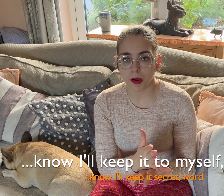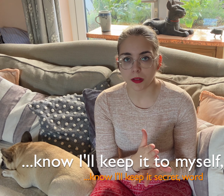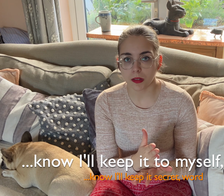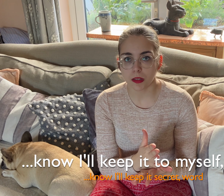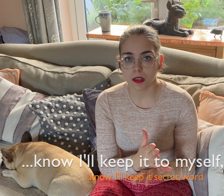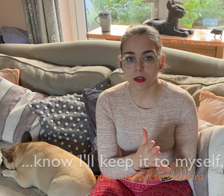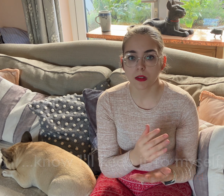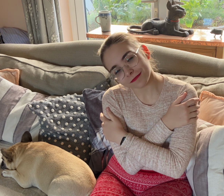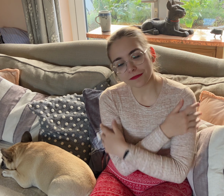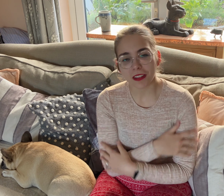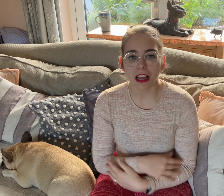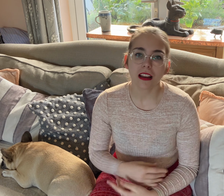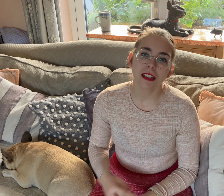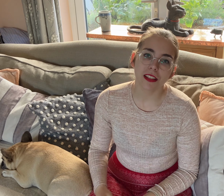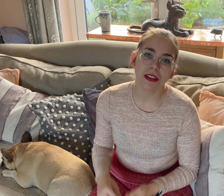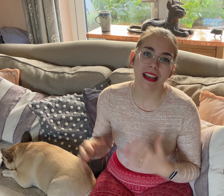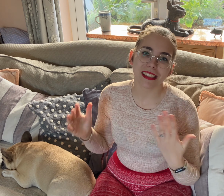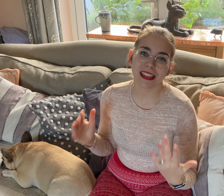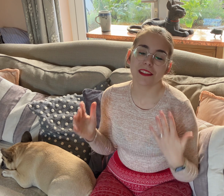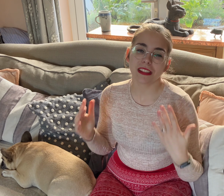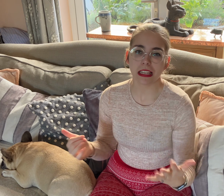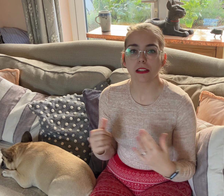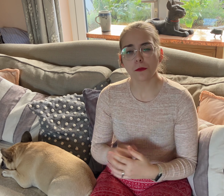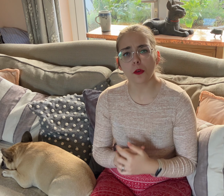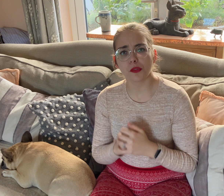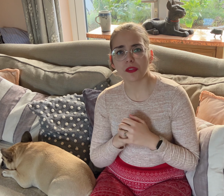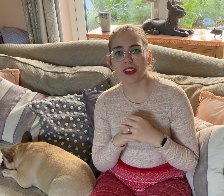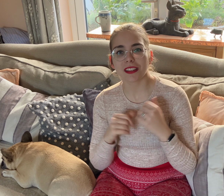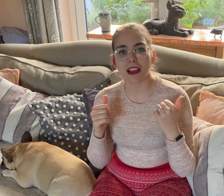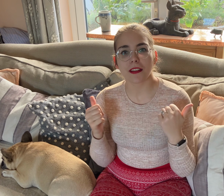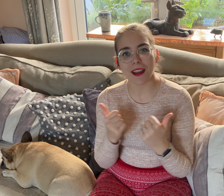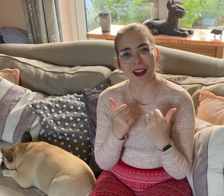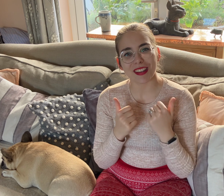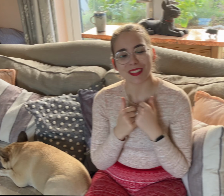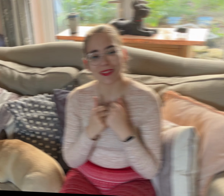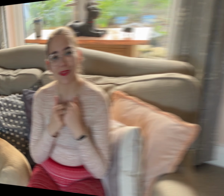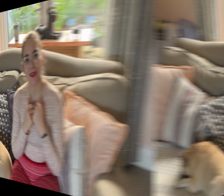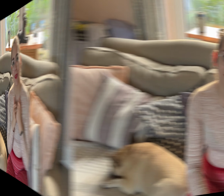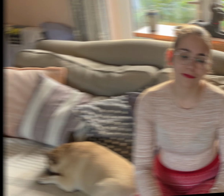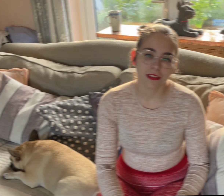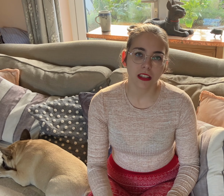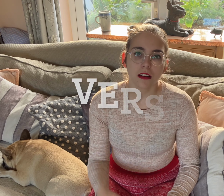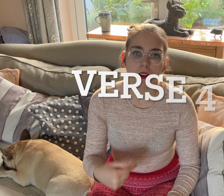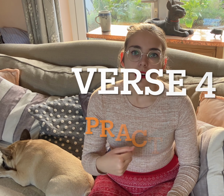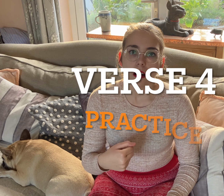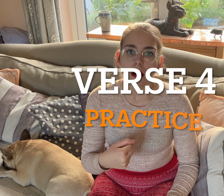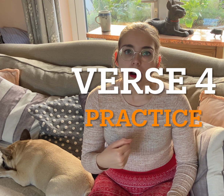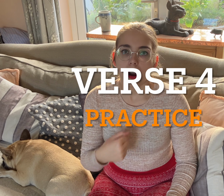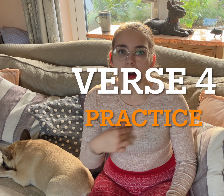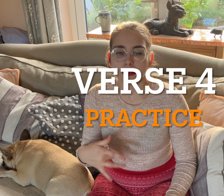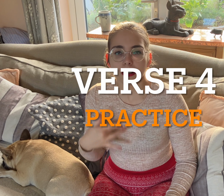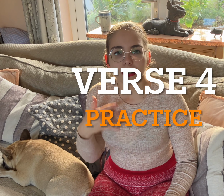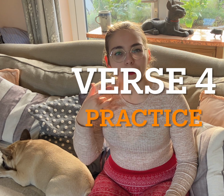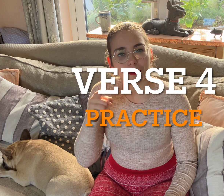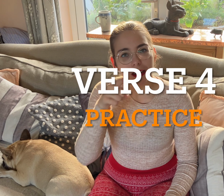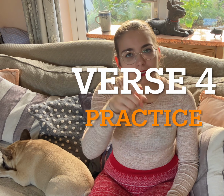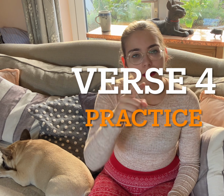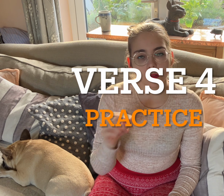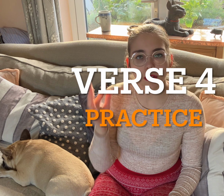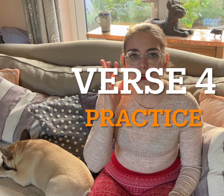So, let's give this fourth verse a go. I feel your presence when I'm